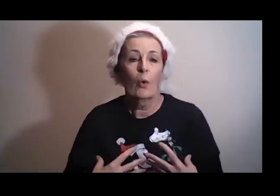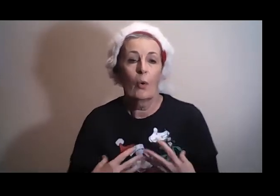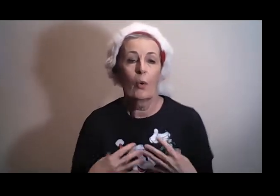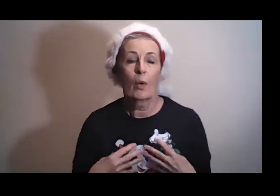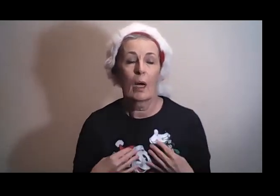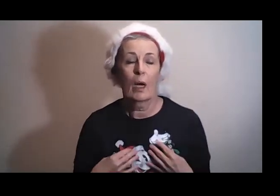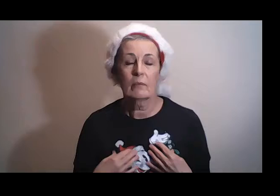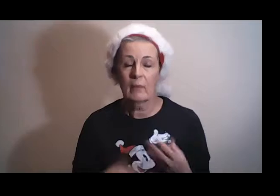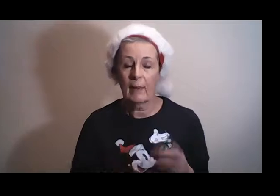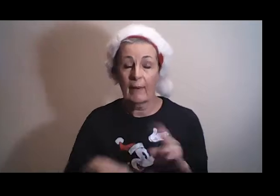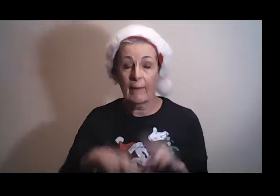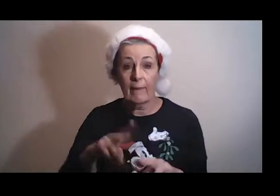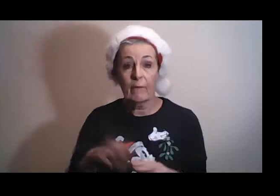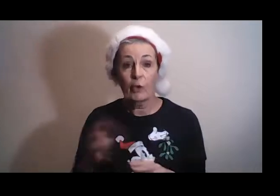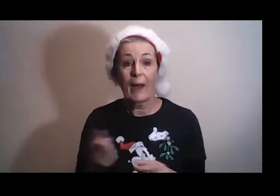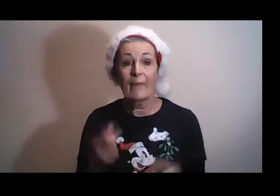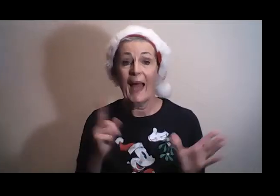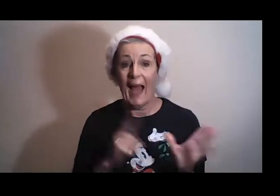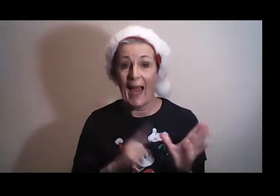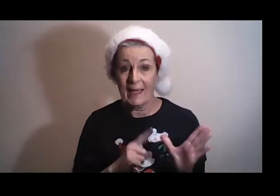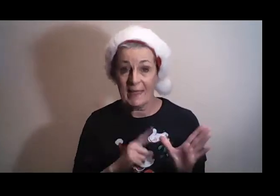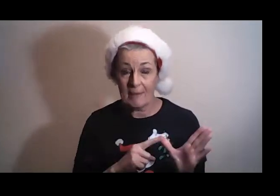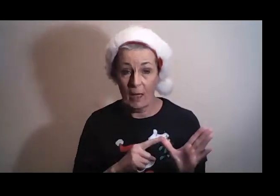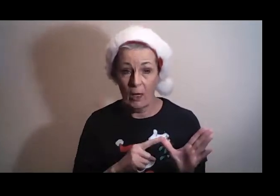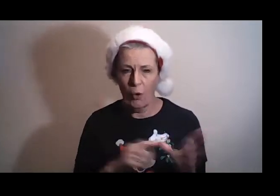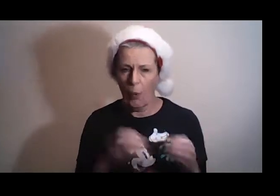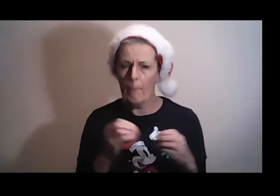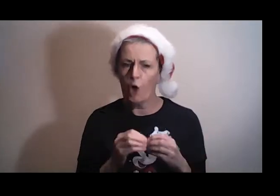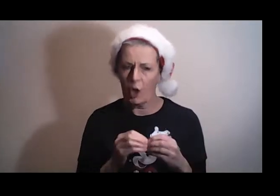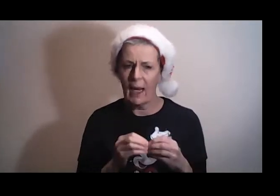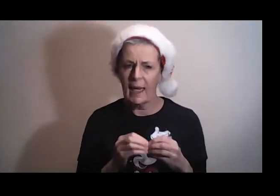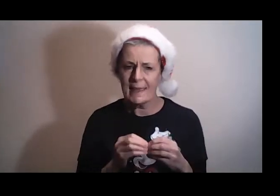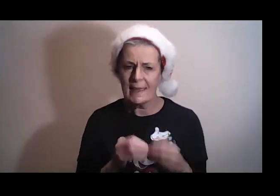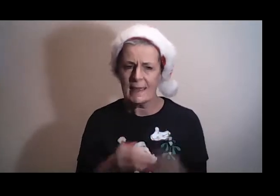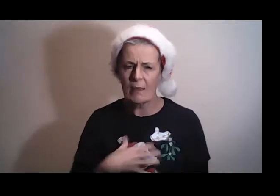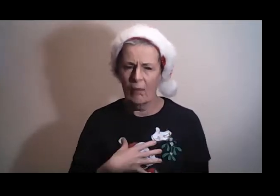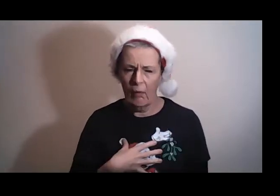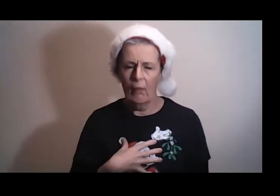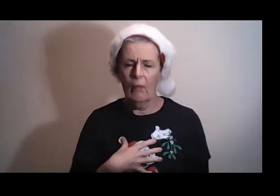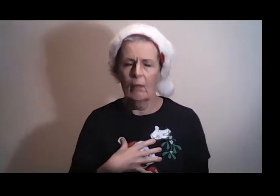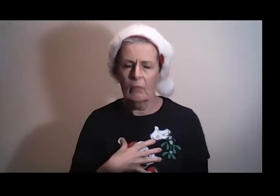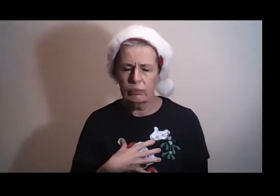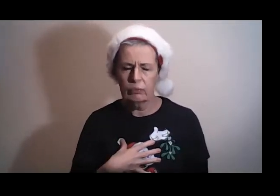asthma or bronchitis or any kind of respiratory problems,